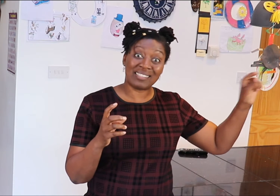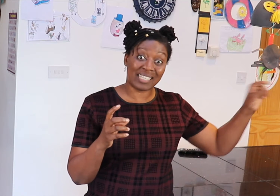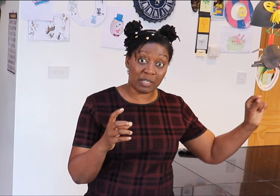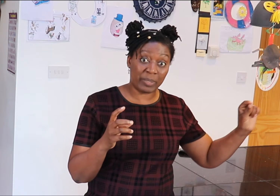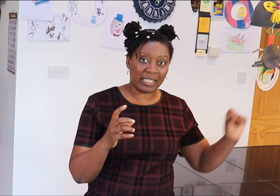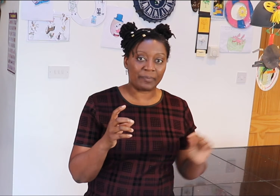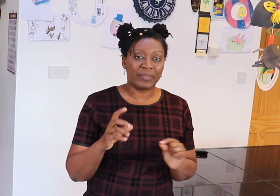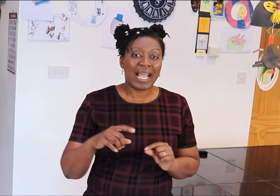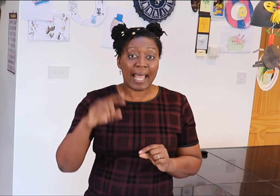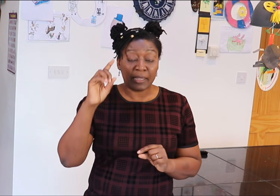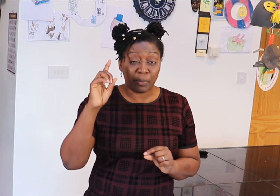man's inner being, and the